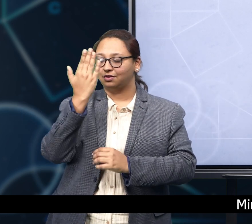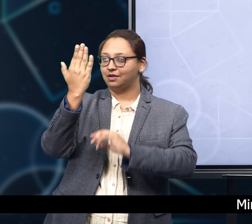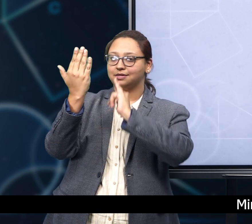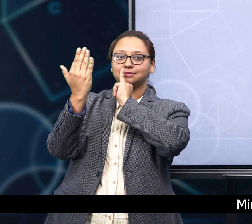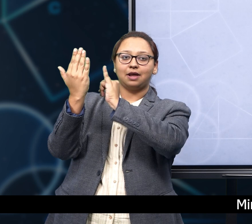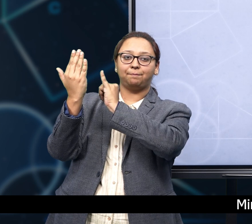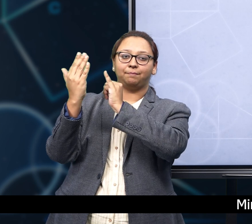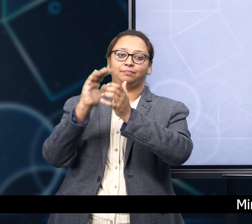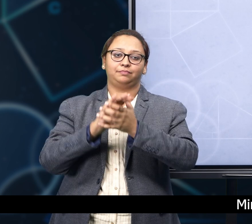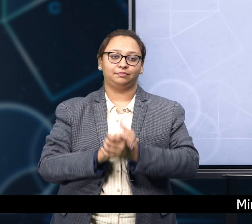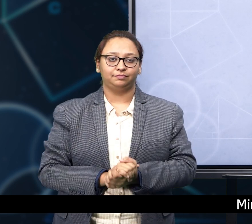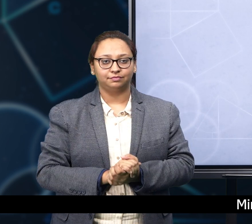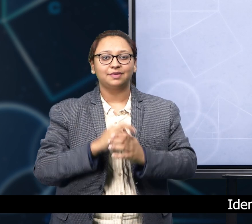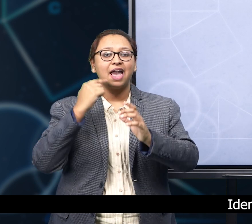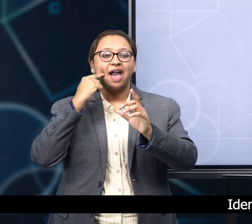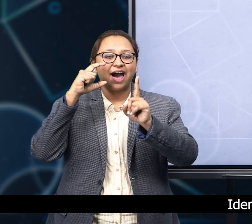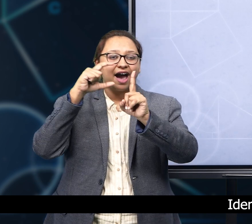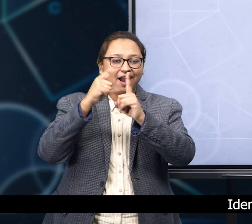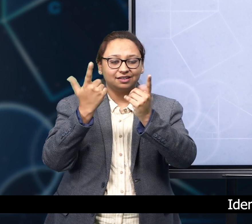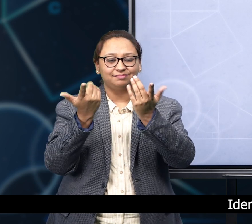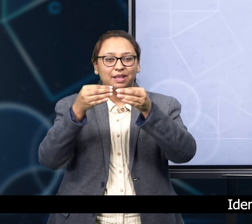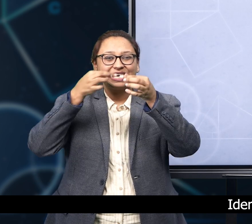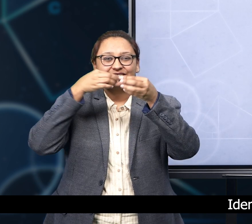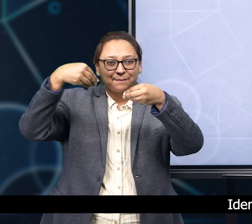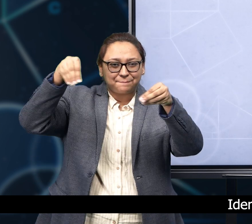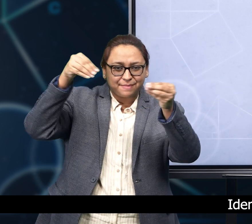mirror image, identical halves,